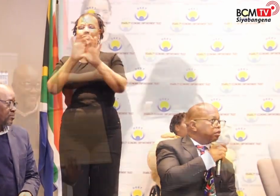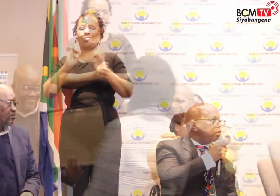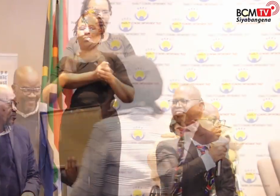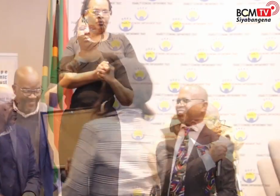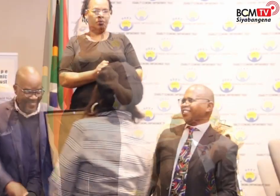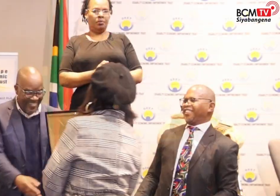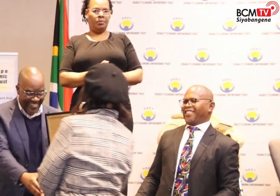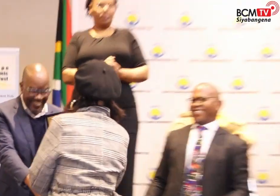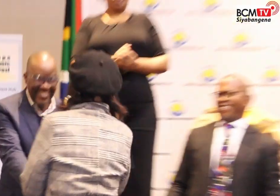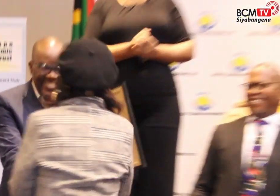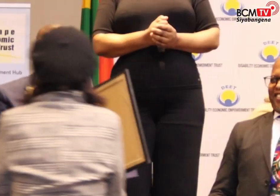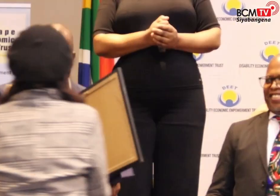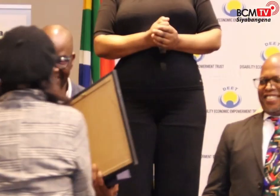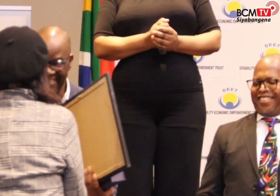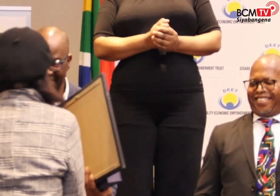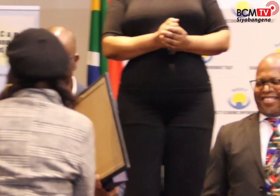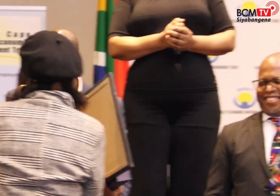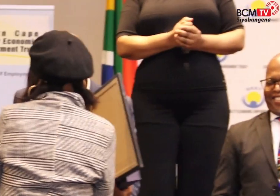education.